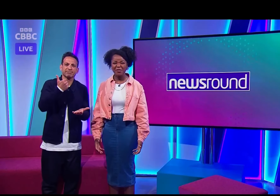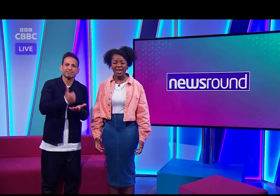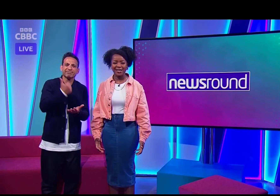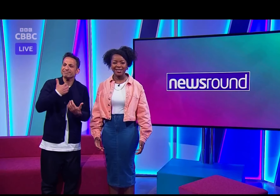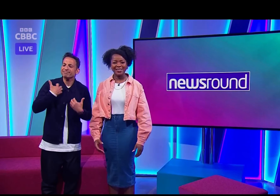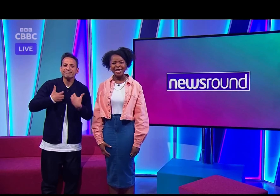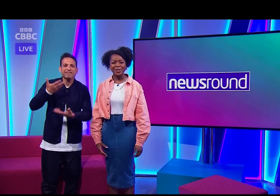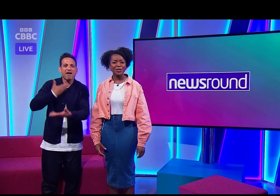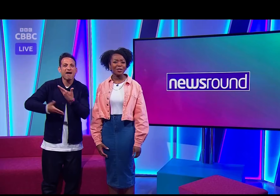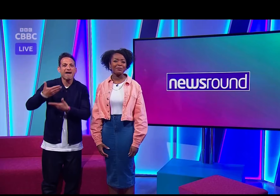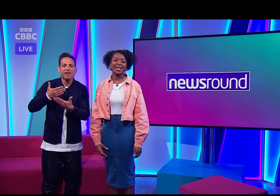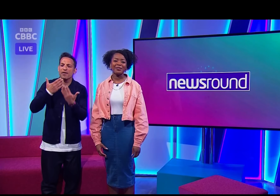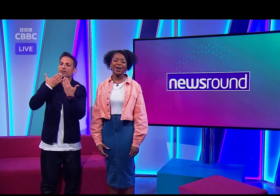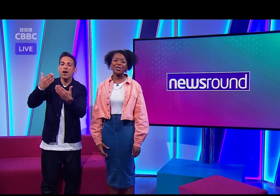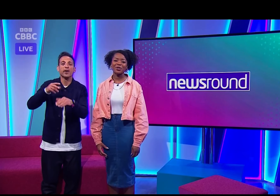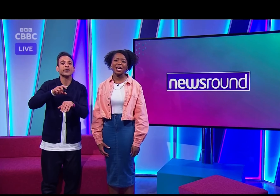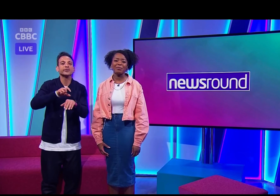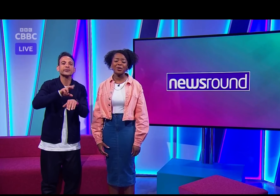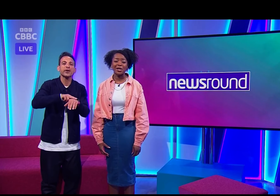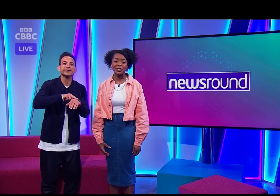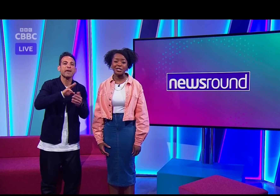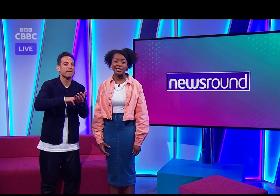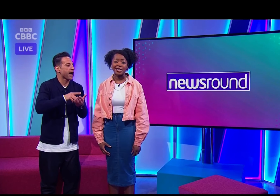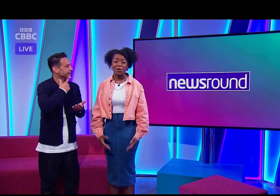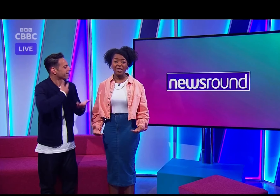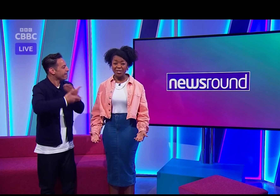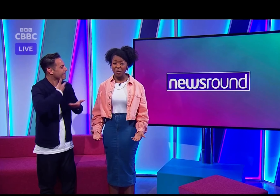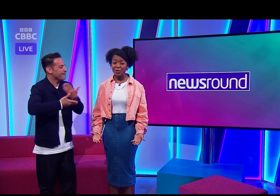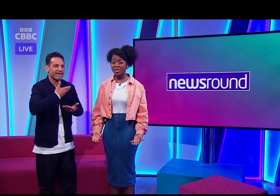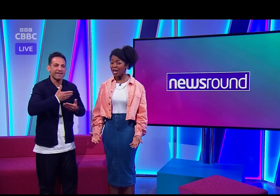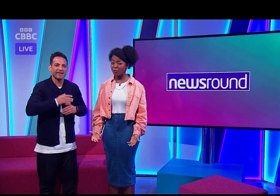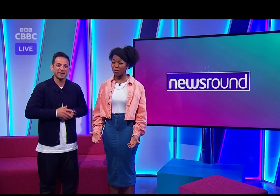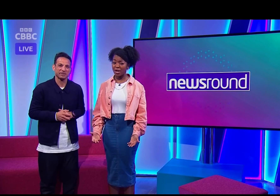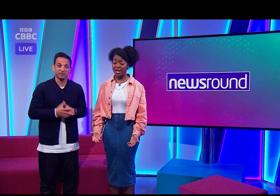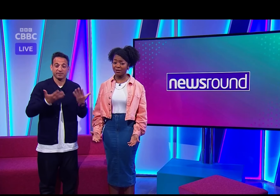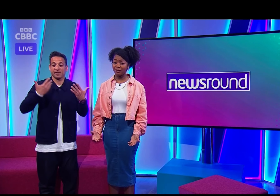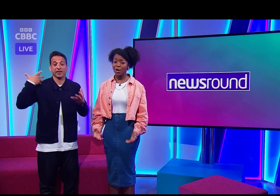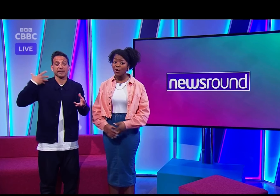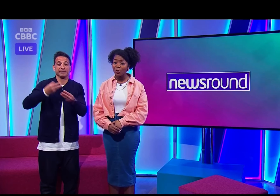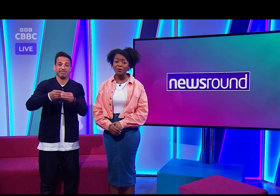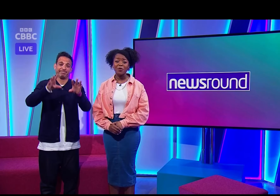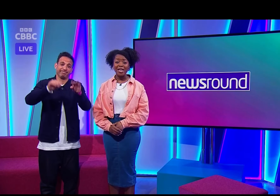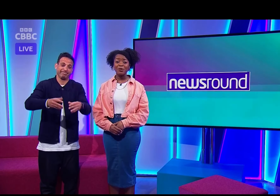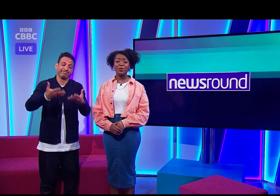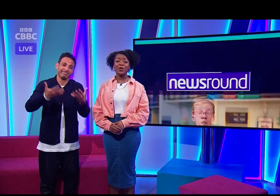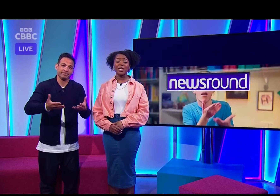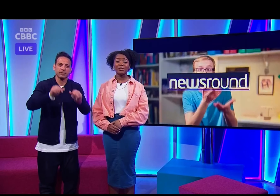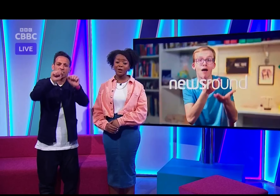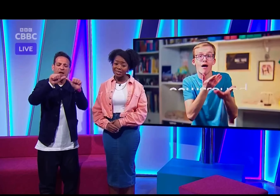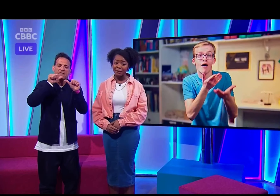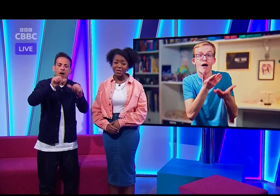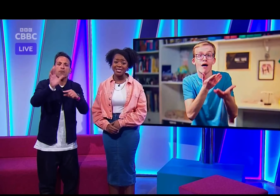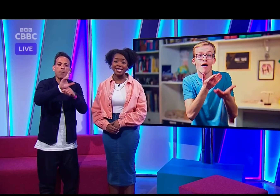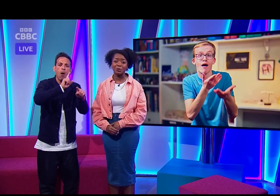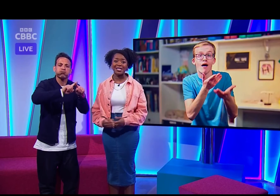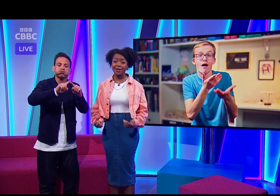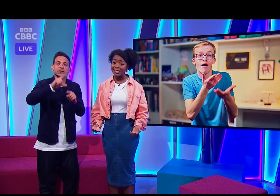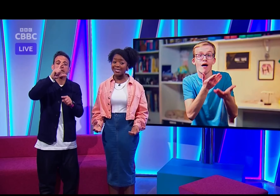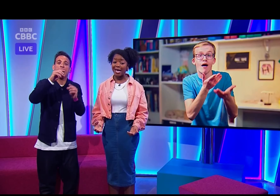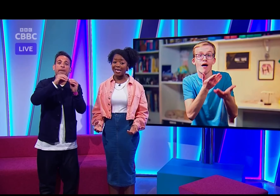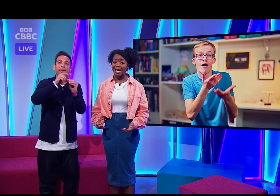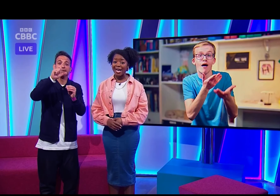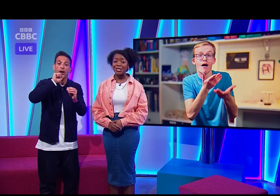Love that. Thank you to Dr. Maddie for answering that big question. Well, that's all we've got time for right now. All of your favourite programmes on CBBC will be